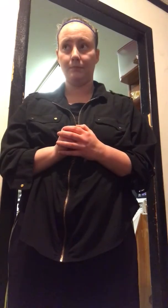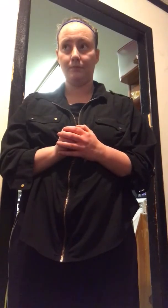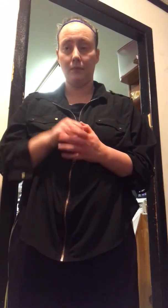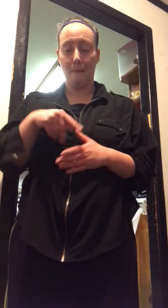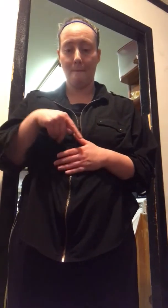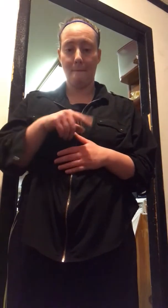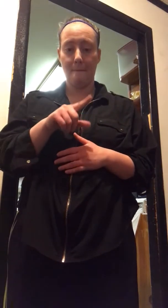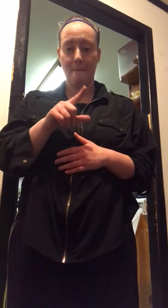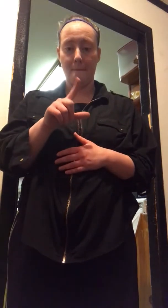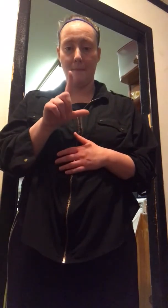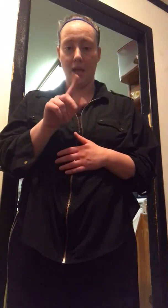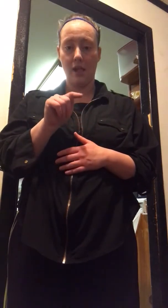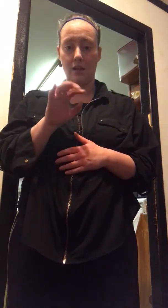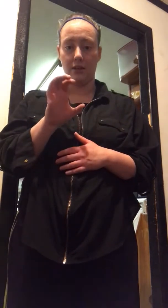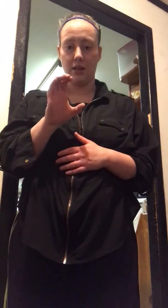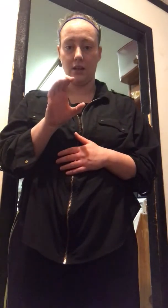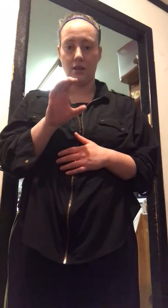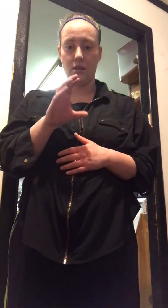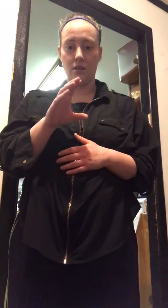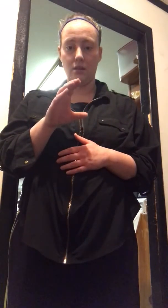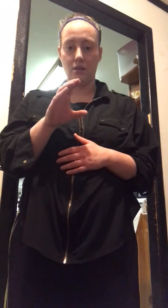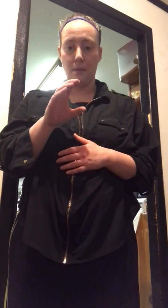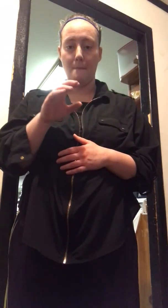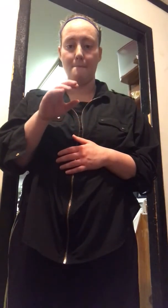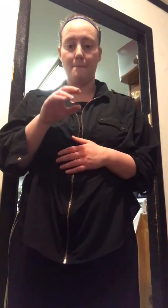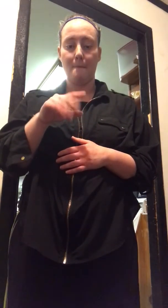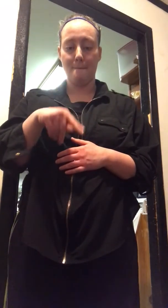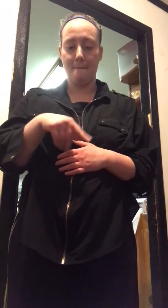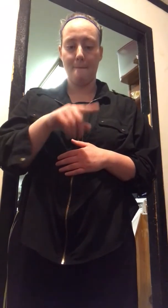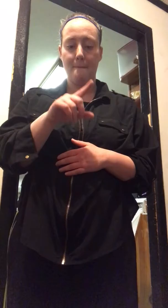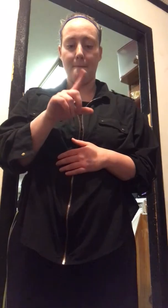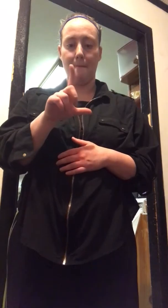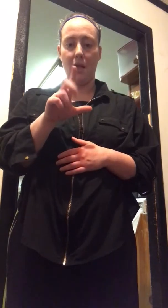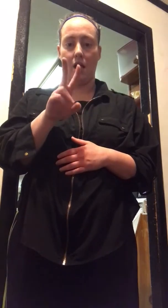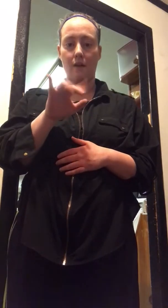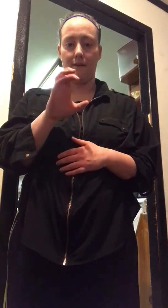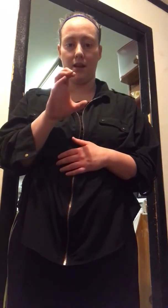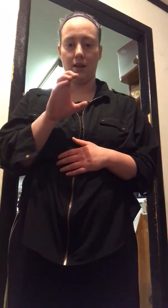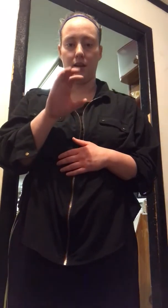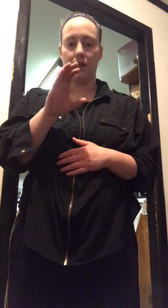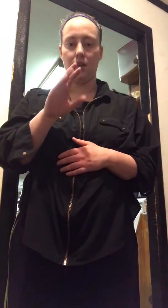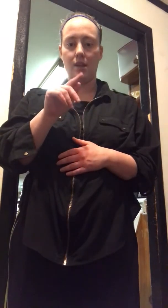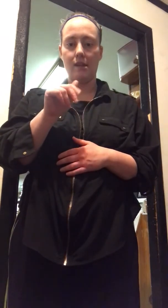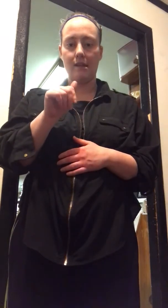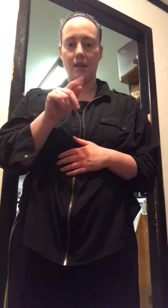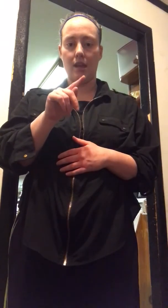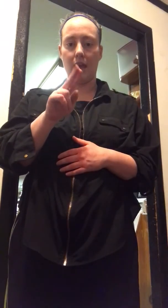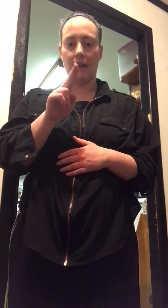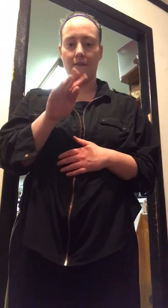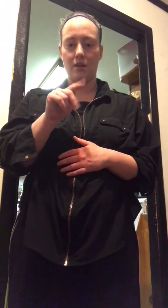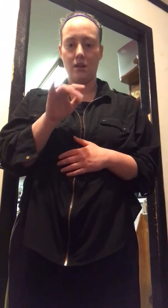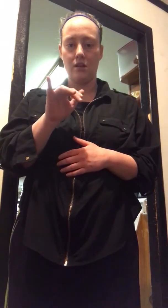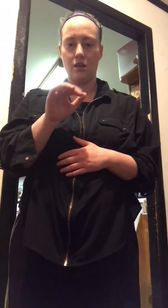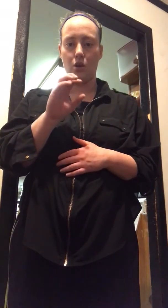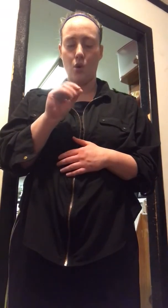Pelvic cavity. Pelvic cavity. Mm-hmm. Oh, okay. The surface of the